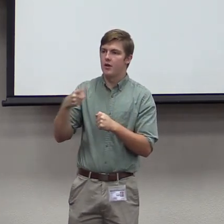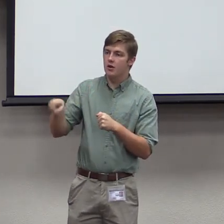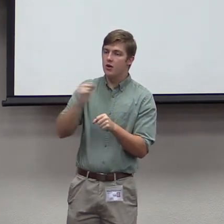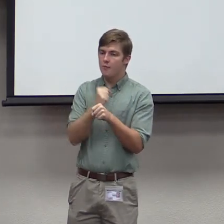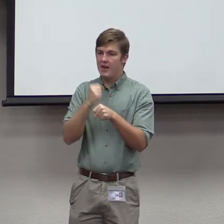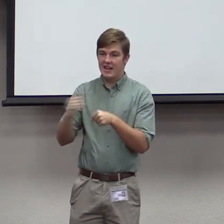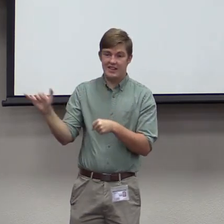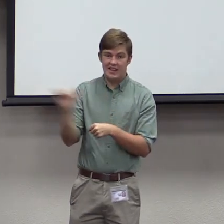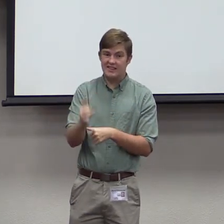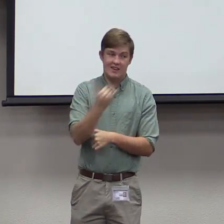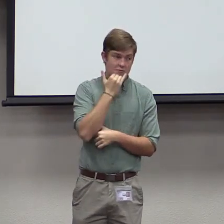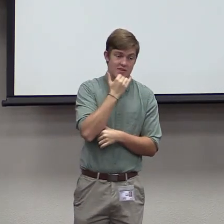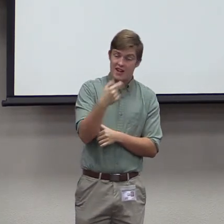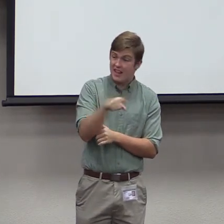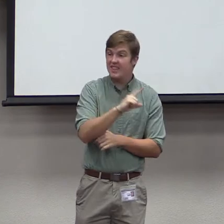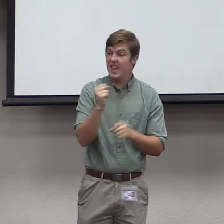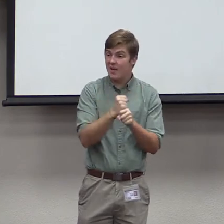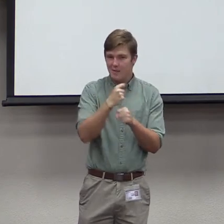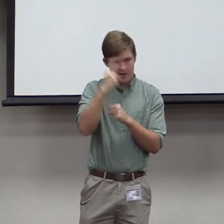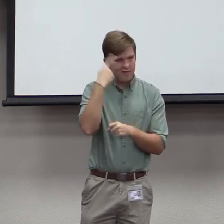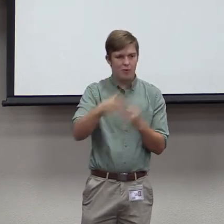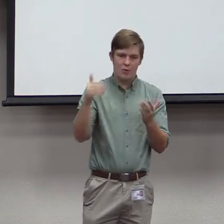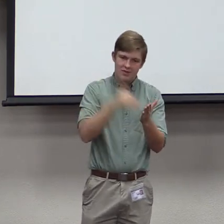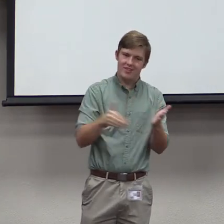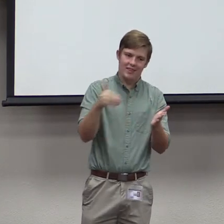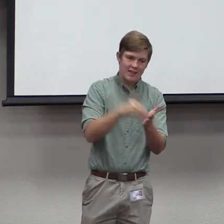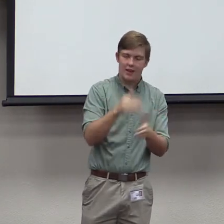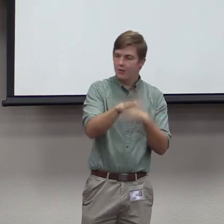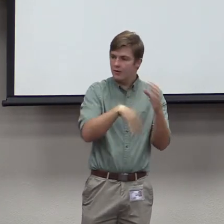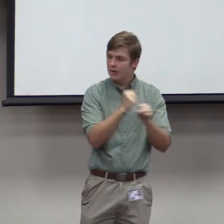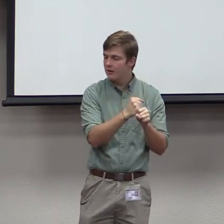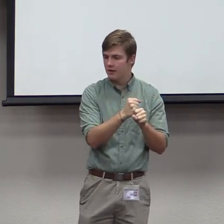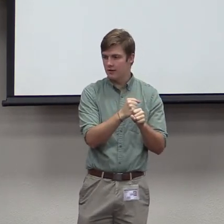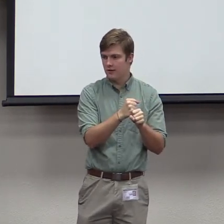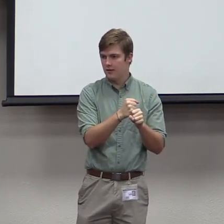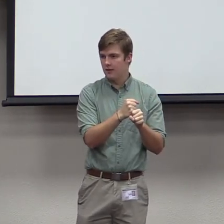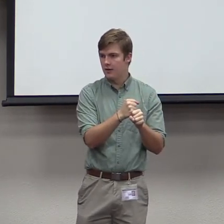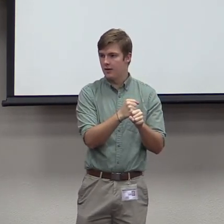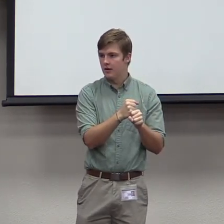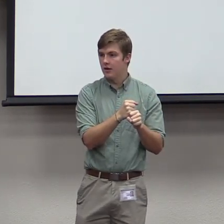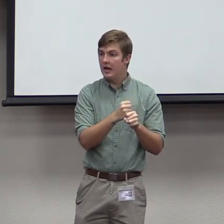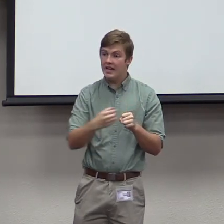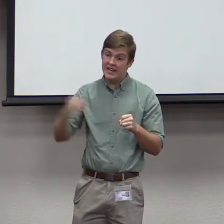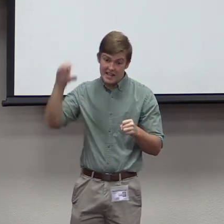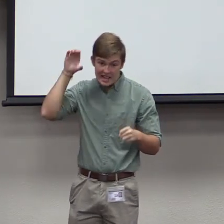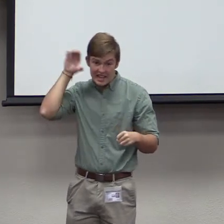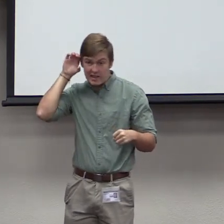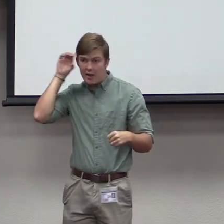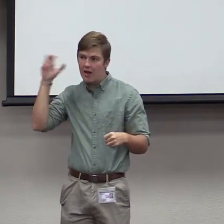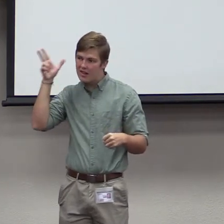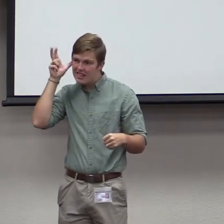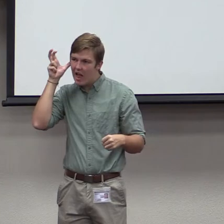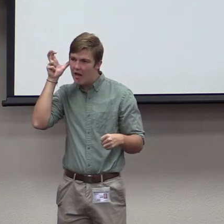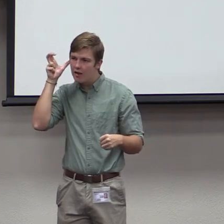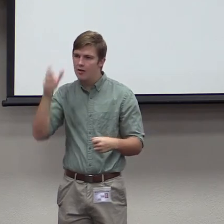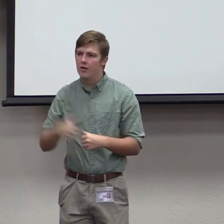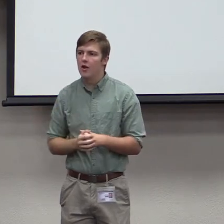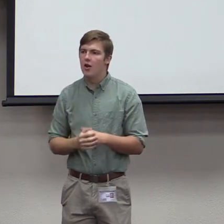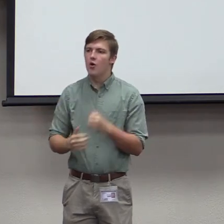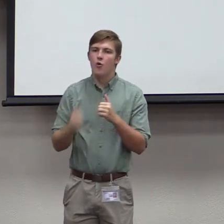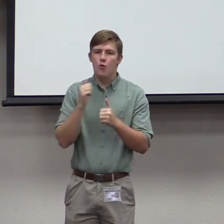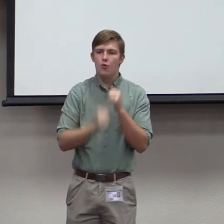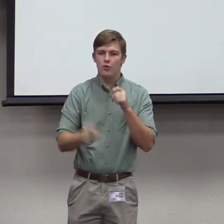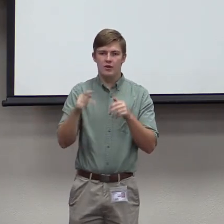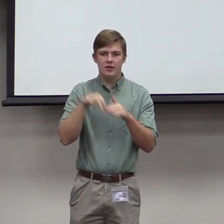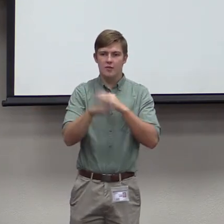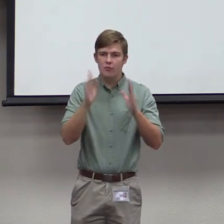same mistake that they made for thousands of years. Get out your ears and start listening. Which of the prophets did